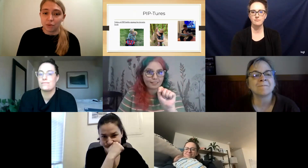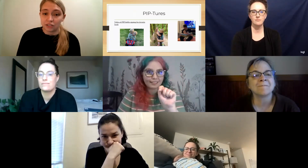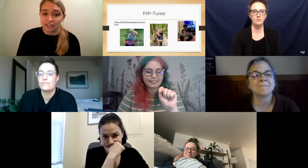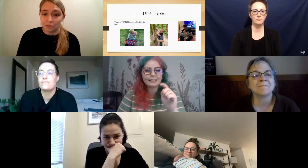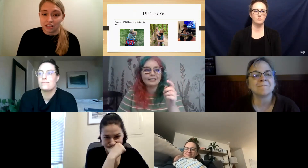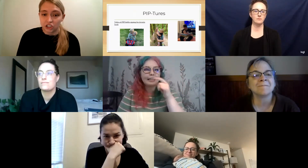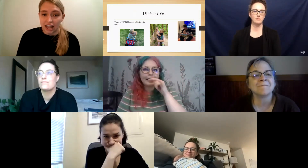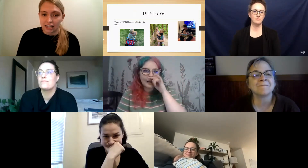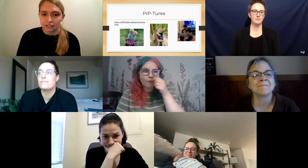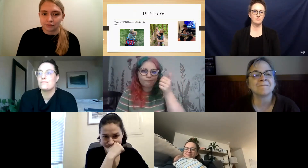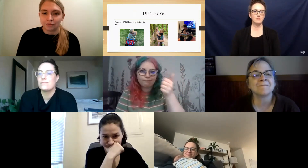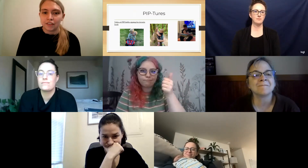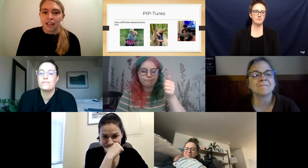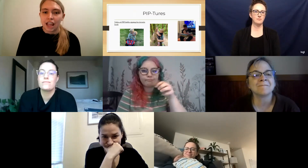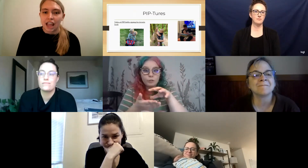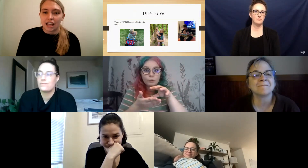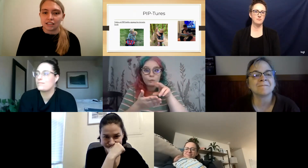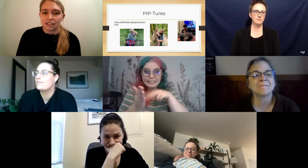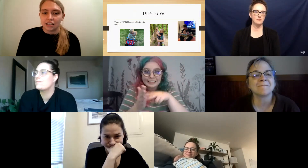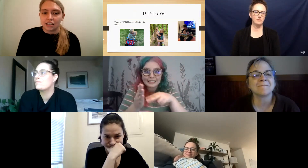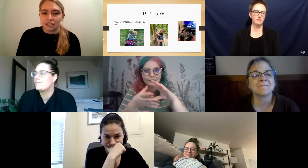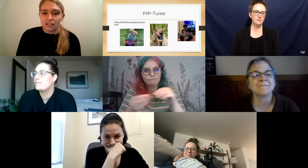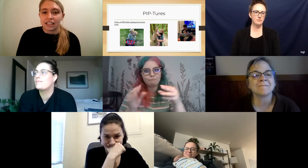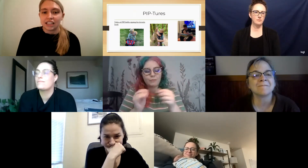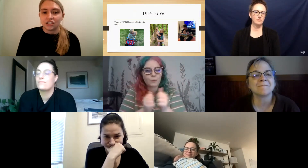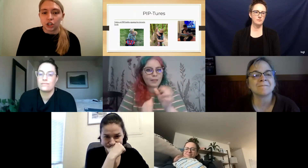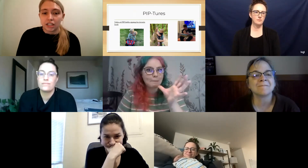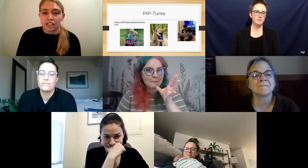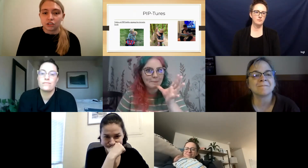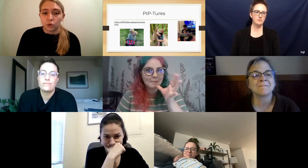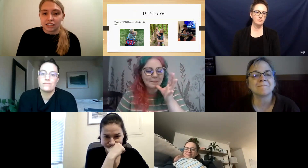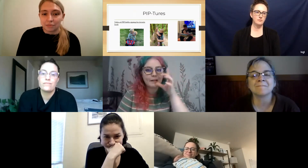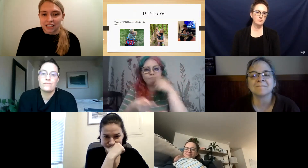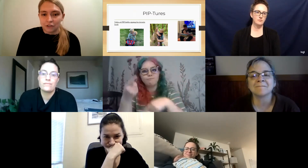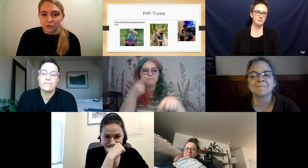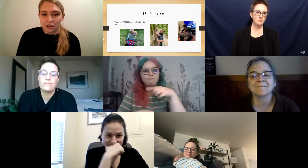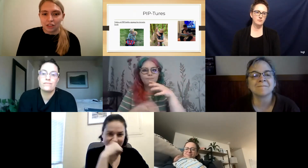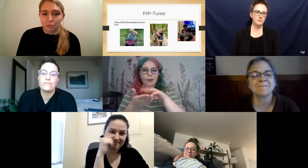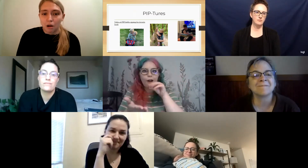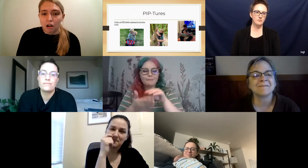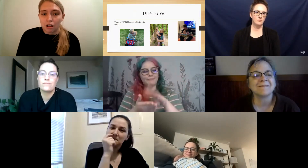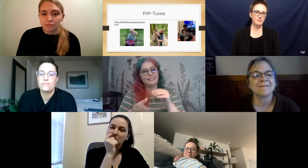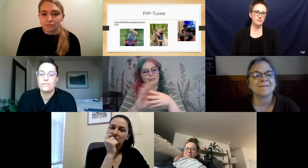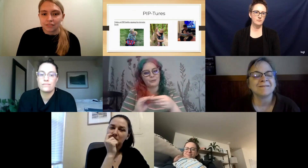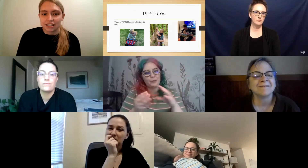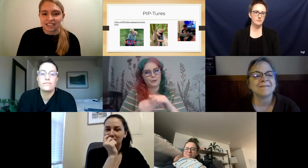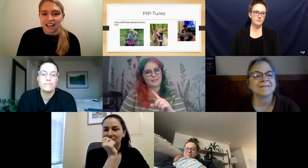I've posted them in the chat, and the kids are reading stories themselves with their mom, signing